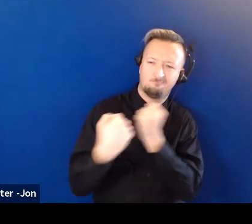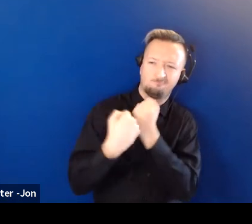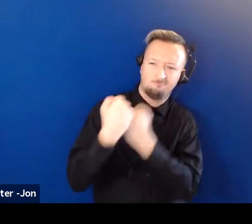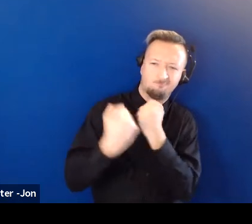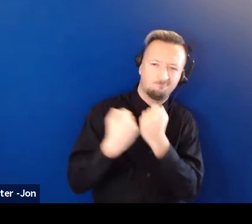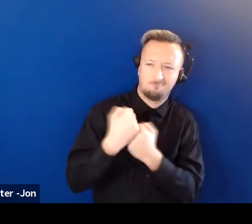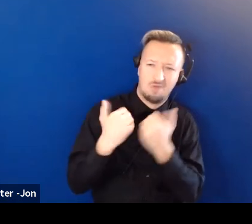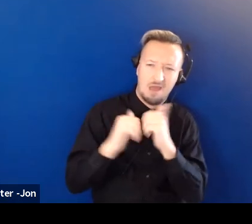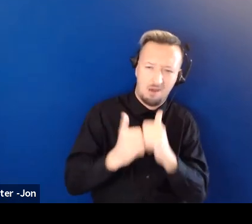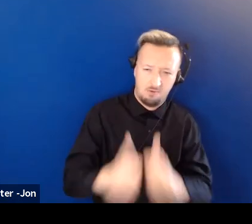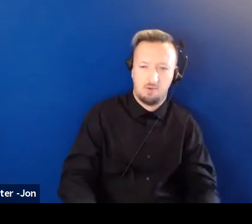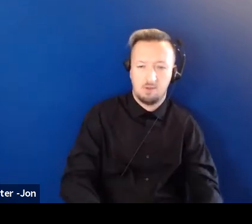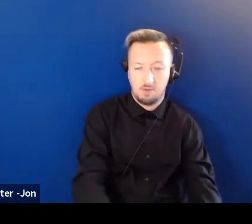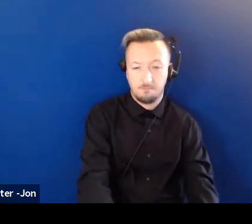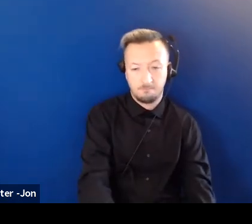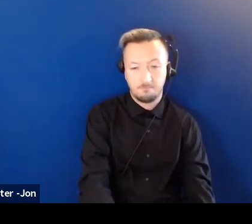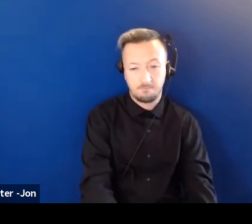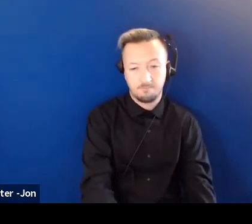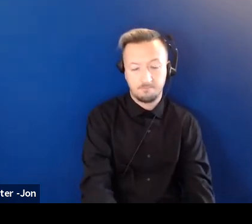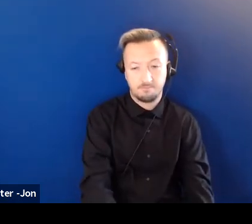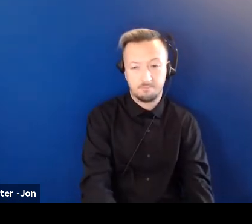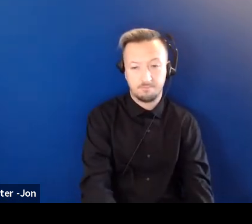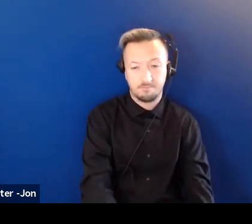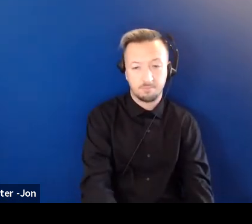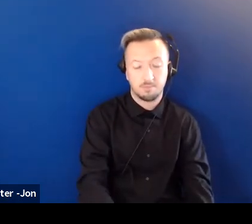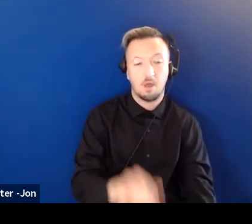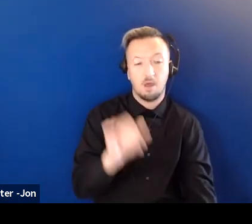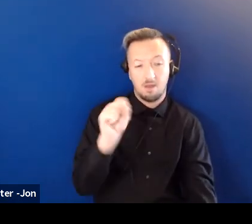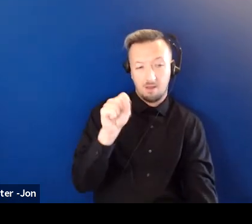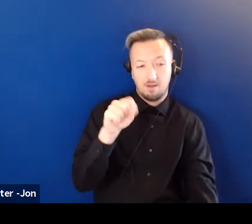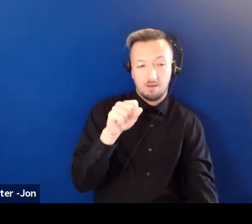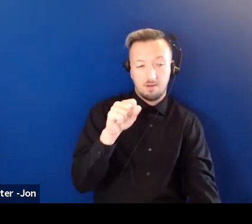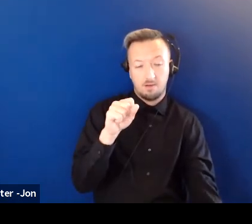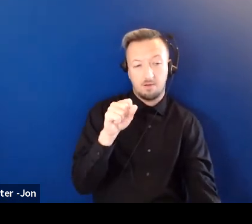So I mentioned before, we partner with our